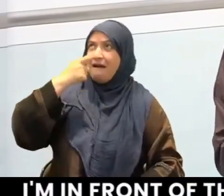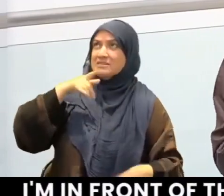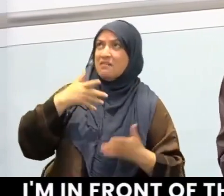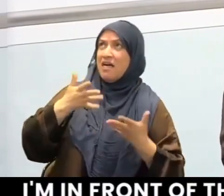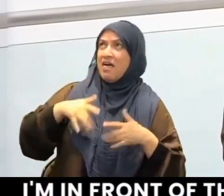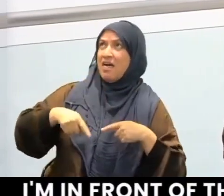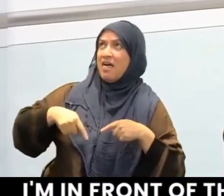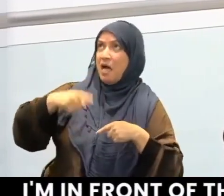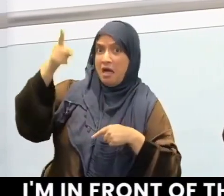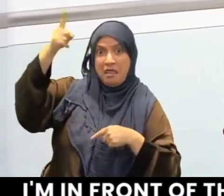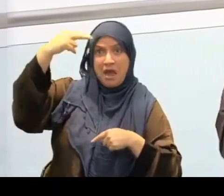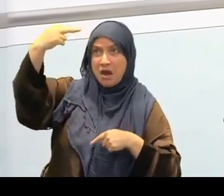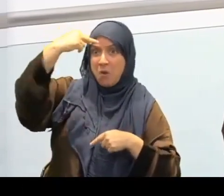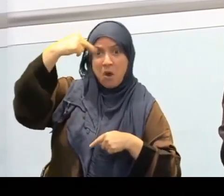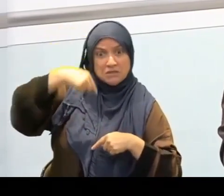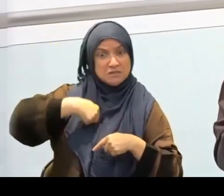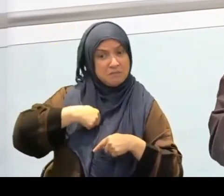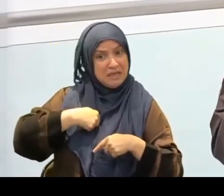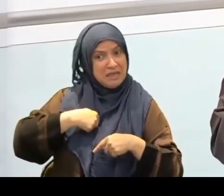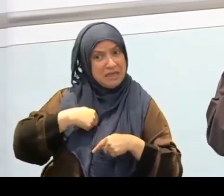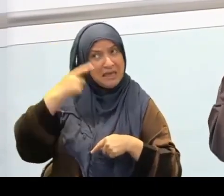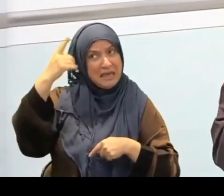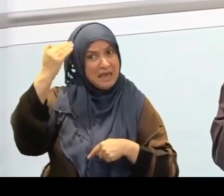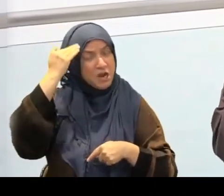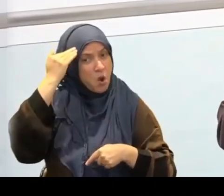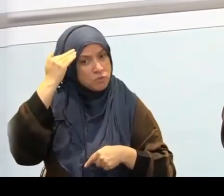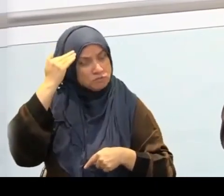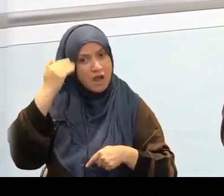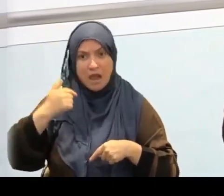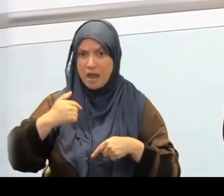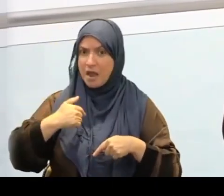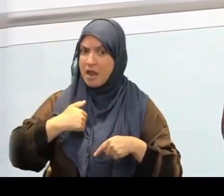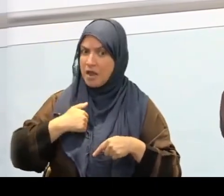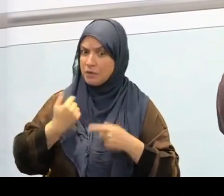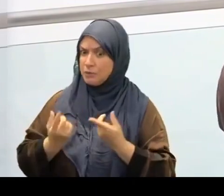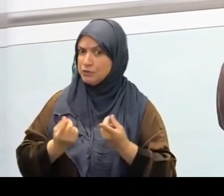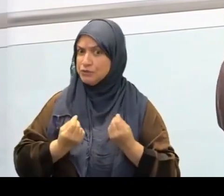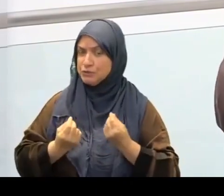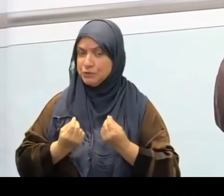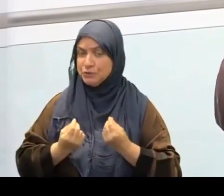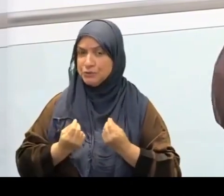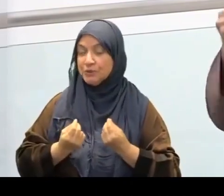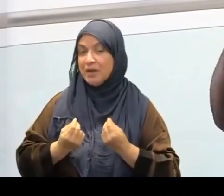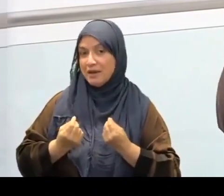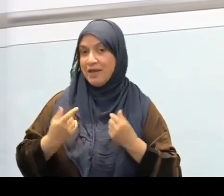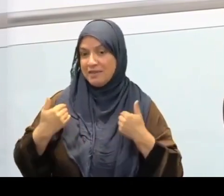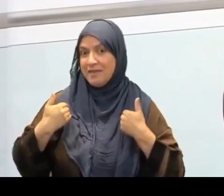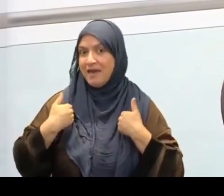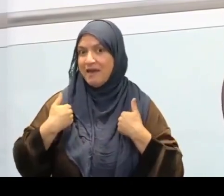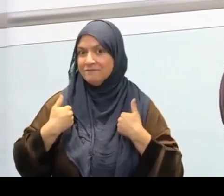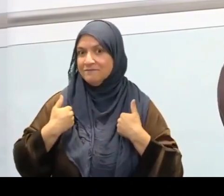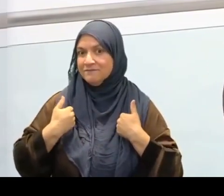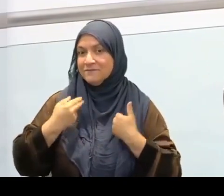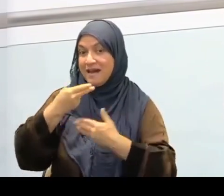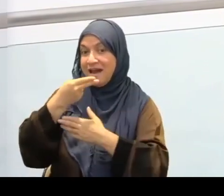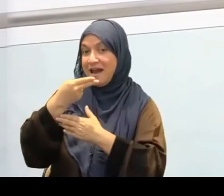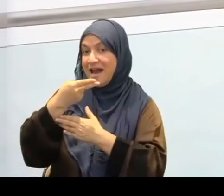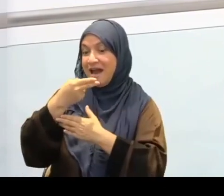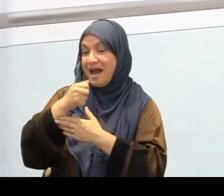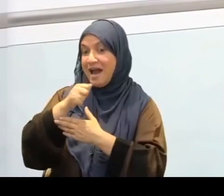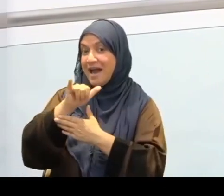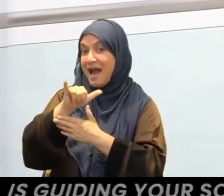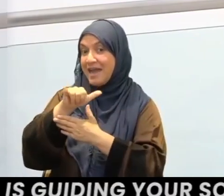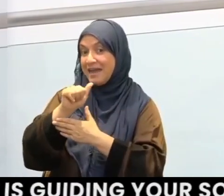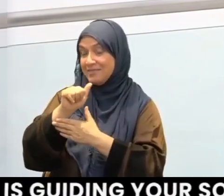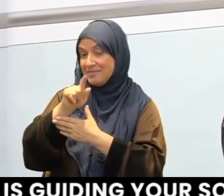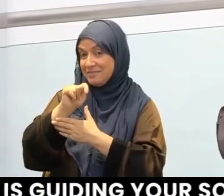phone, and no one else sees me right now. Allah is watching me. So, haya and sidq means that the gaze of Allah subhanahu wa ta'ala upon